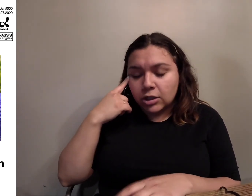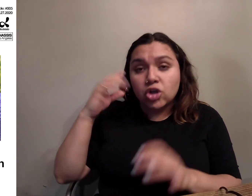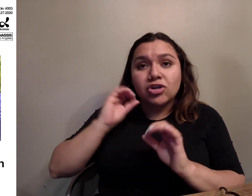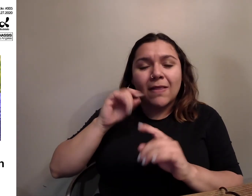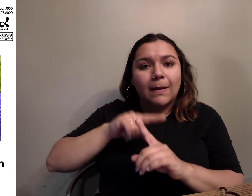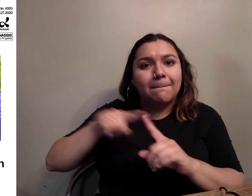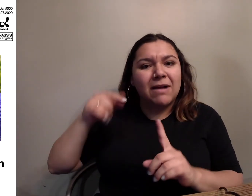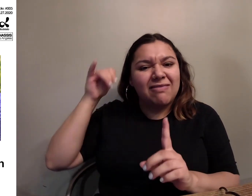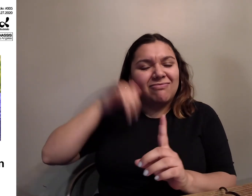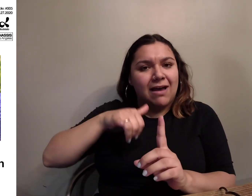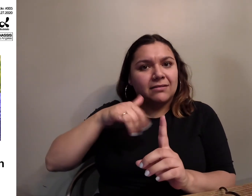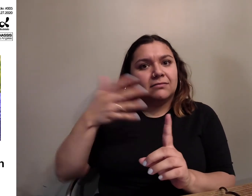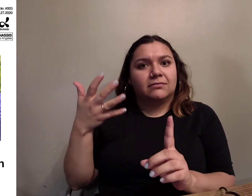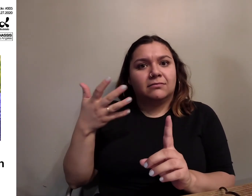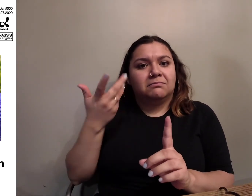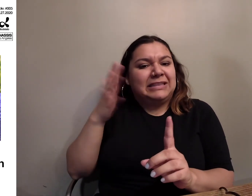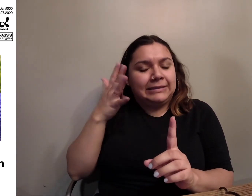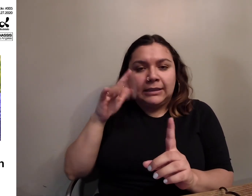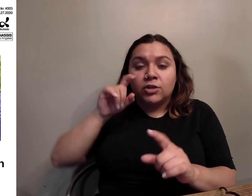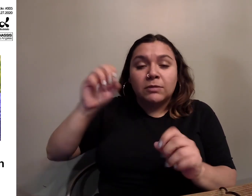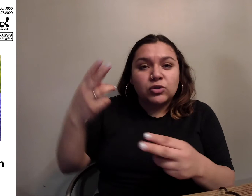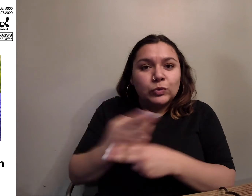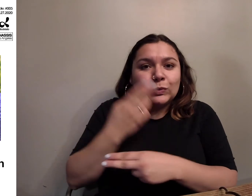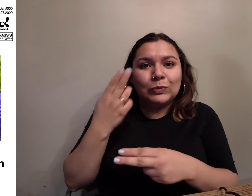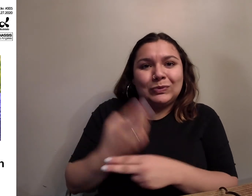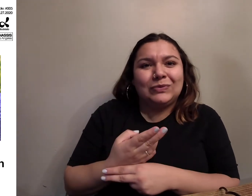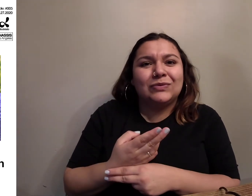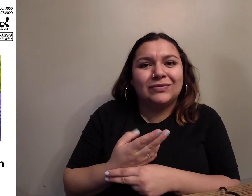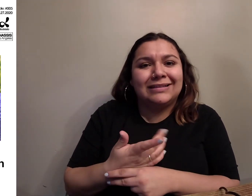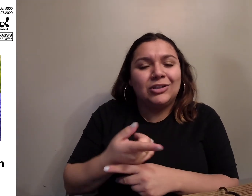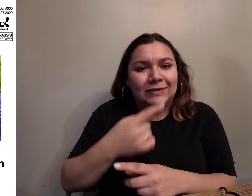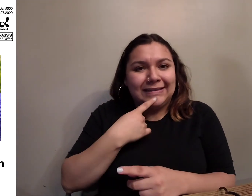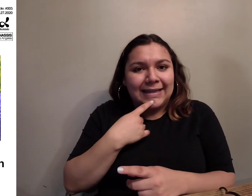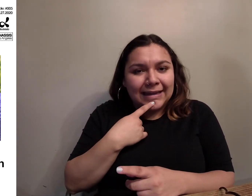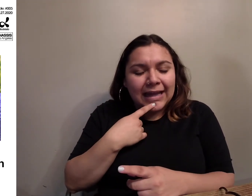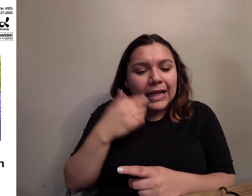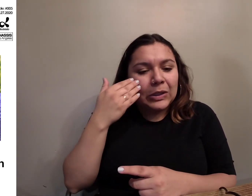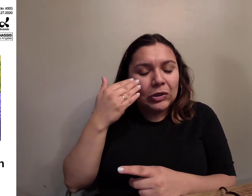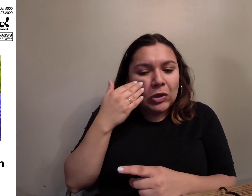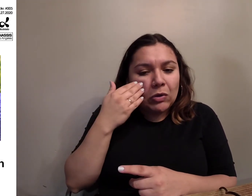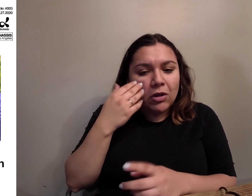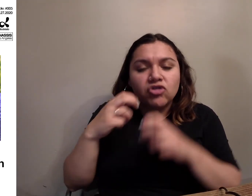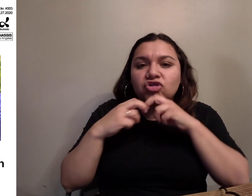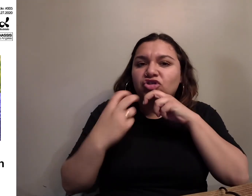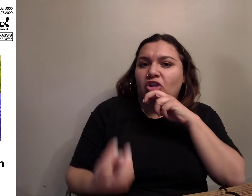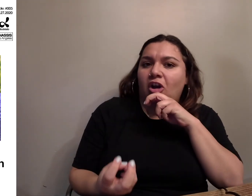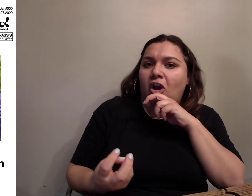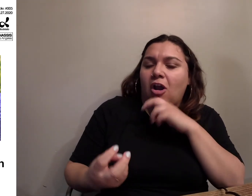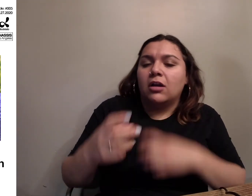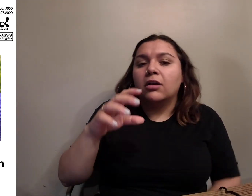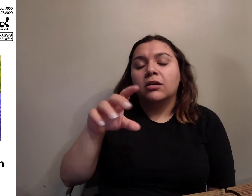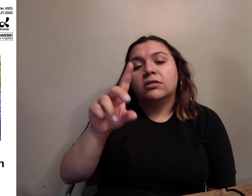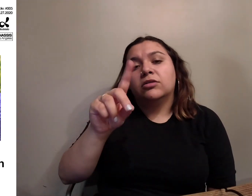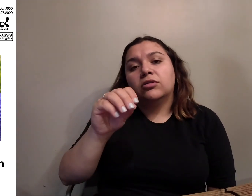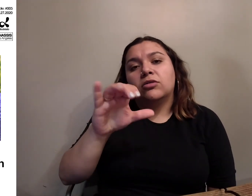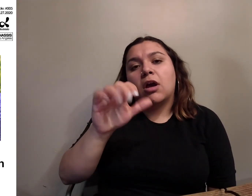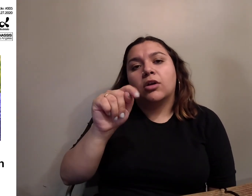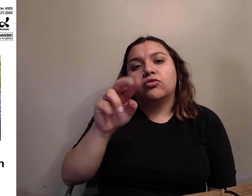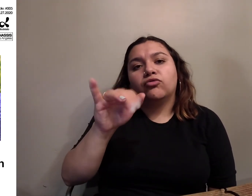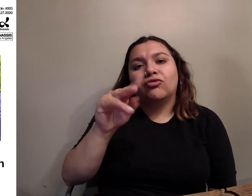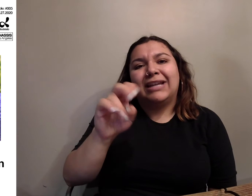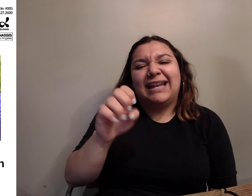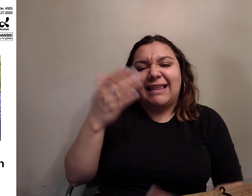but that to do, but to utilize this, as you put it, this shock doctrine, this thing that's